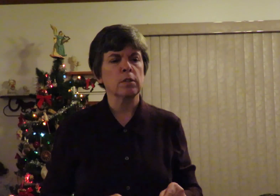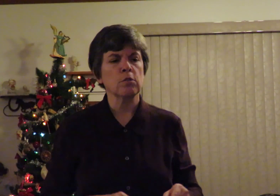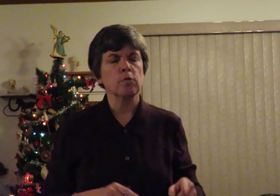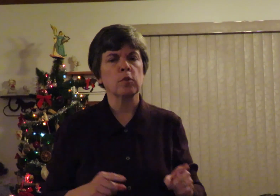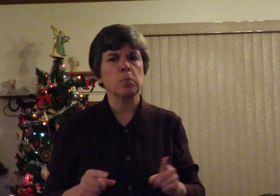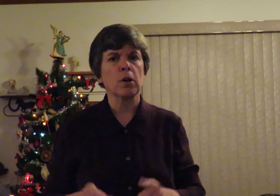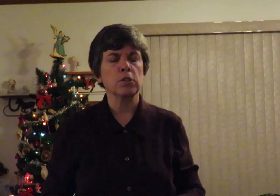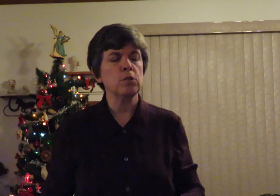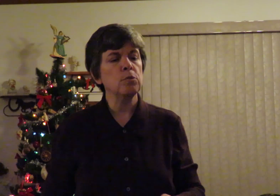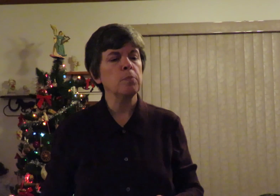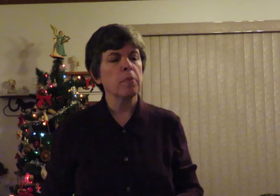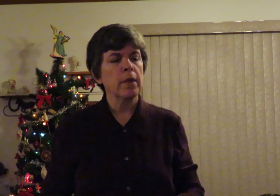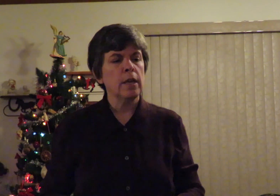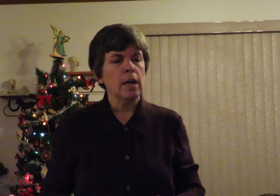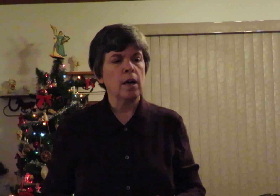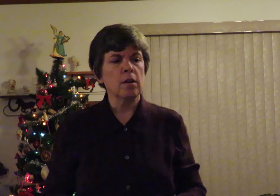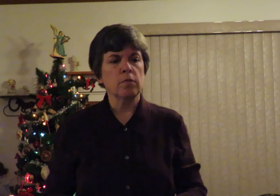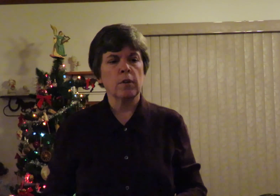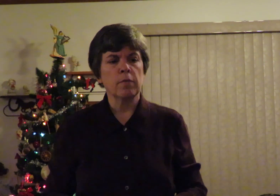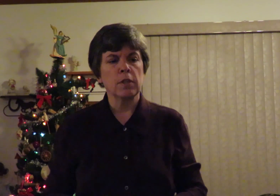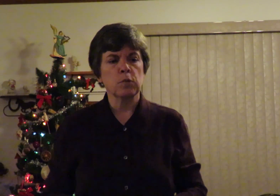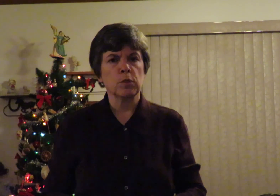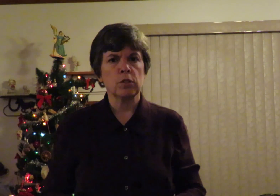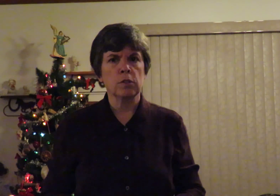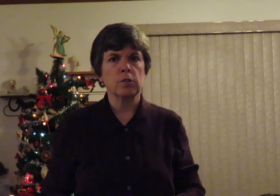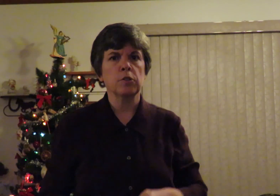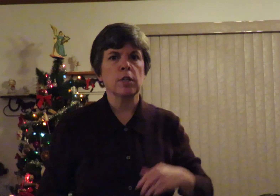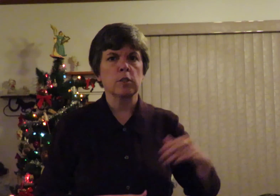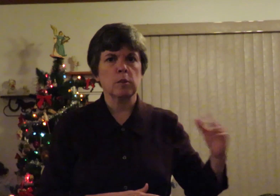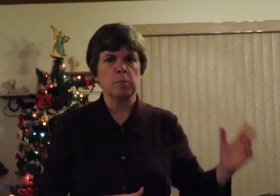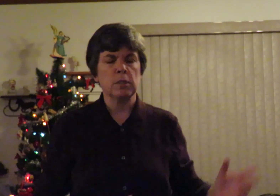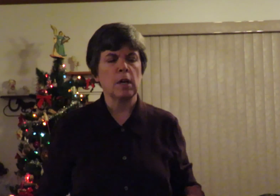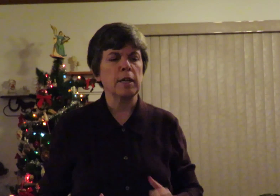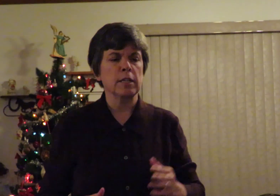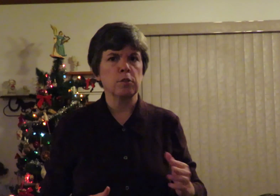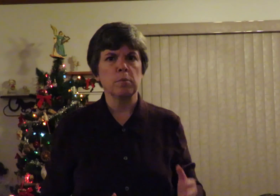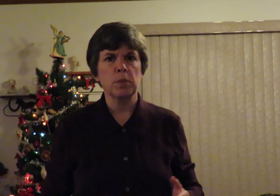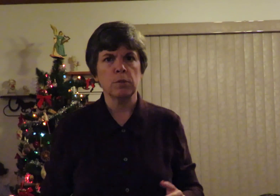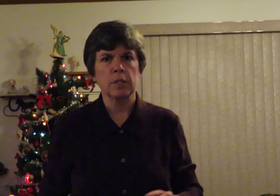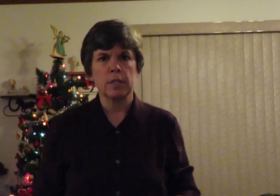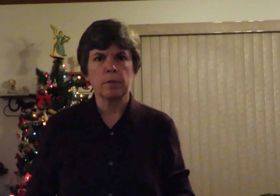look for part 2 of this, which is just me signing it to the music.